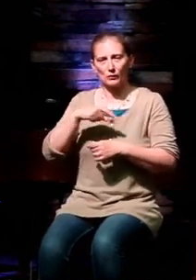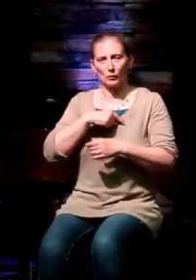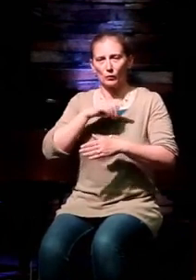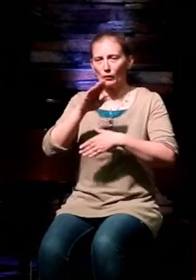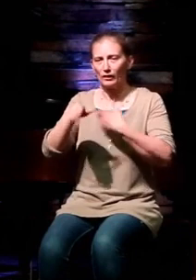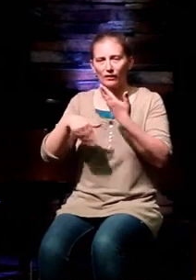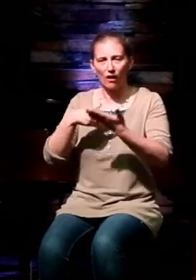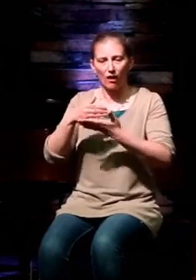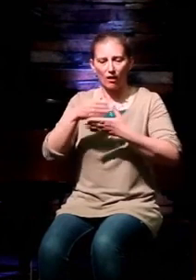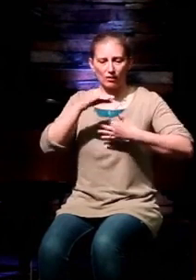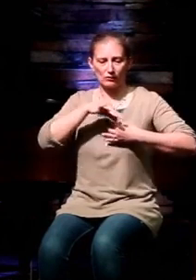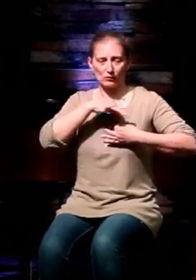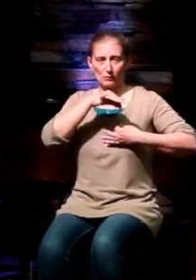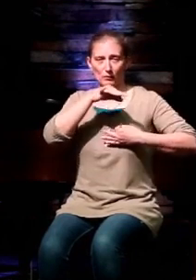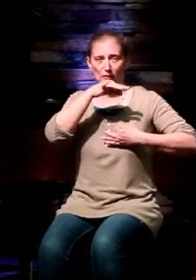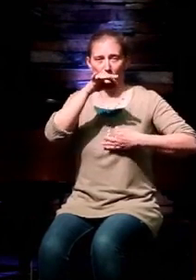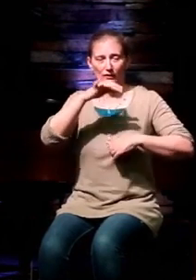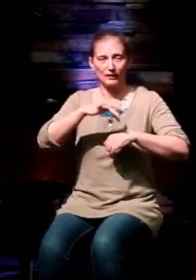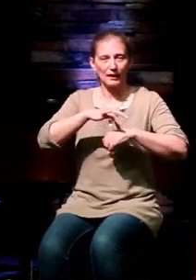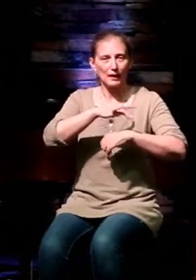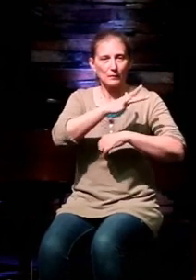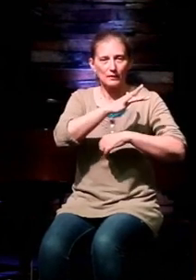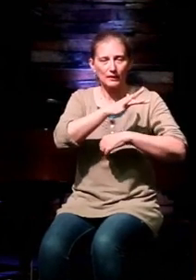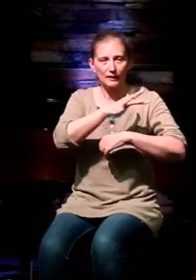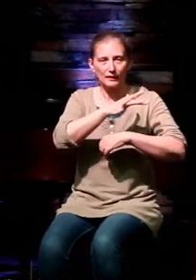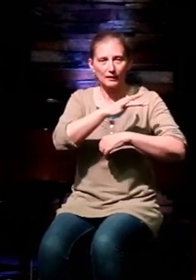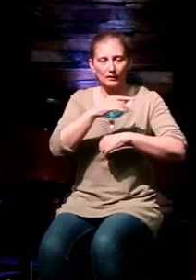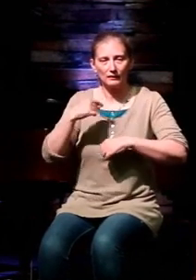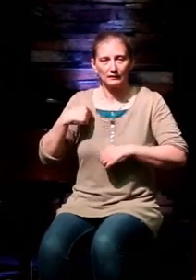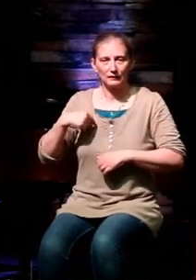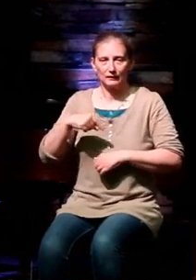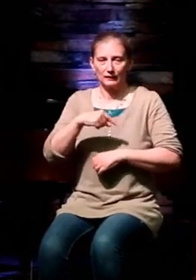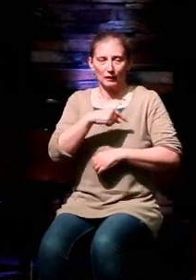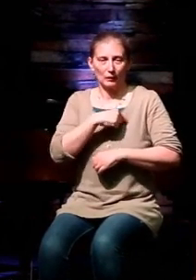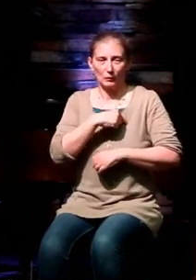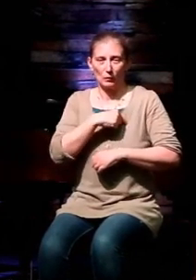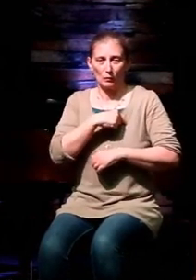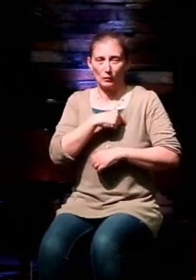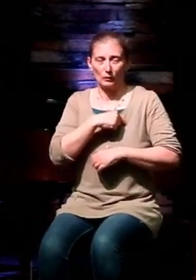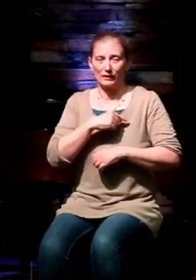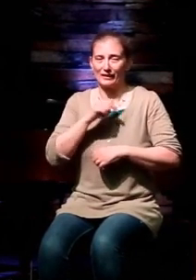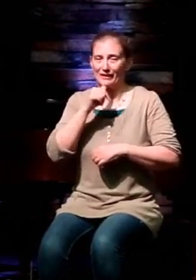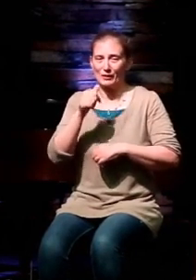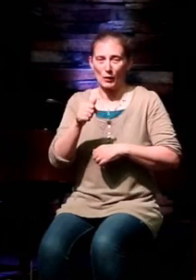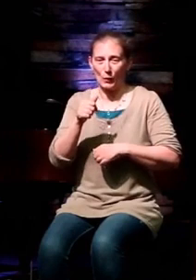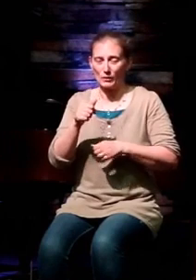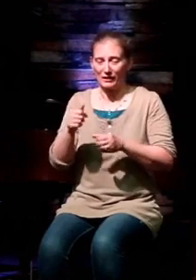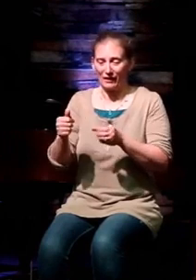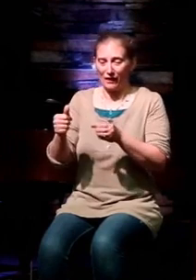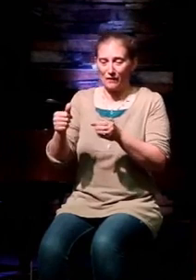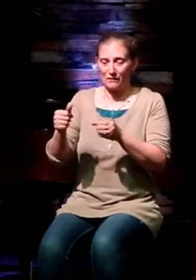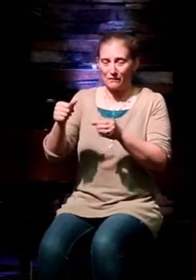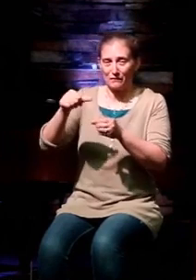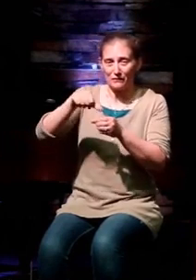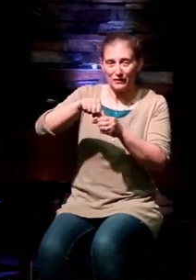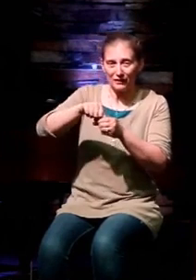to it, our spiritual gas tank is empty. We didn't fill it last week. We didn't fill it last month. We didn't even fill it